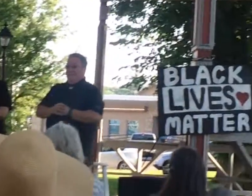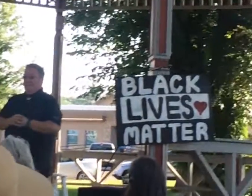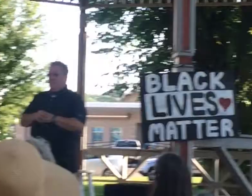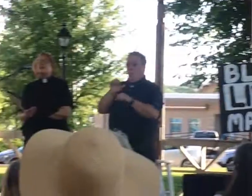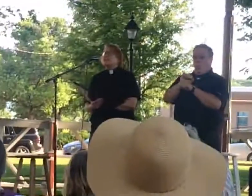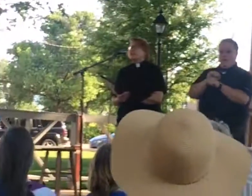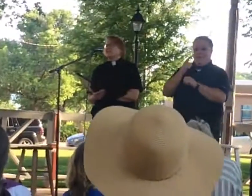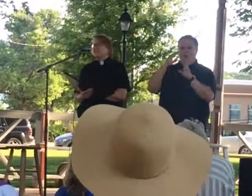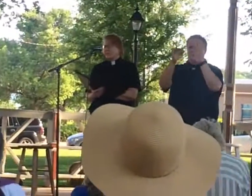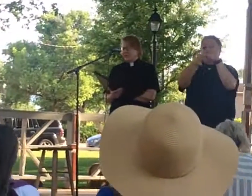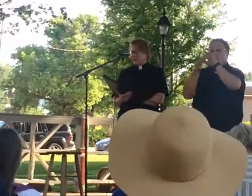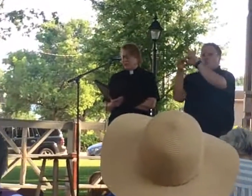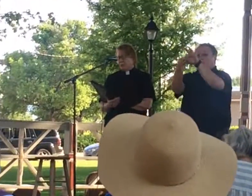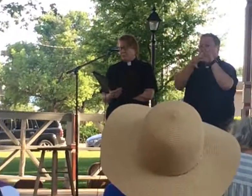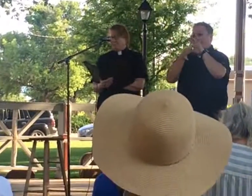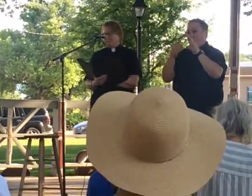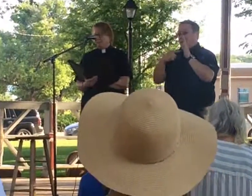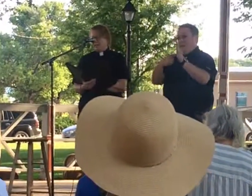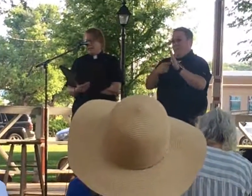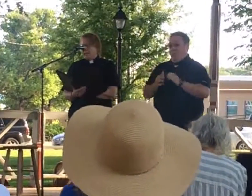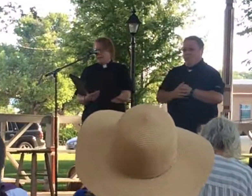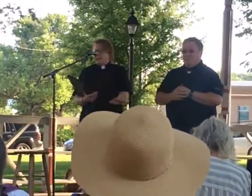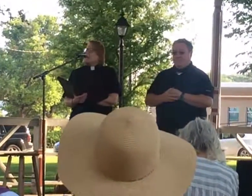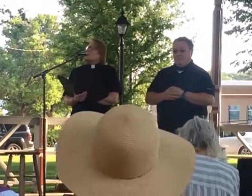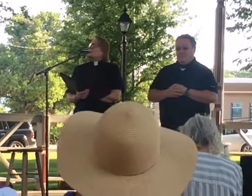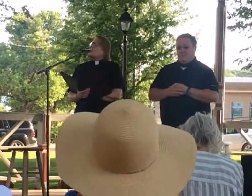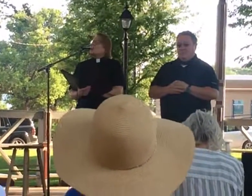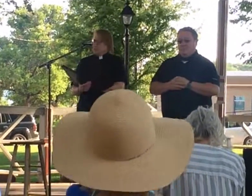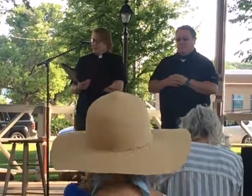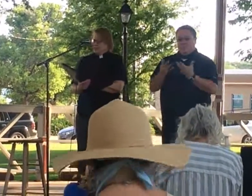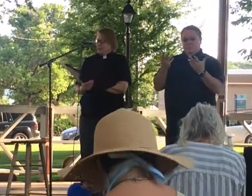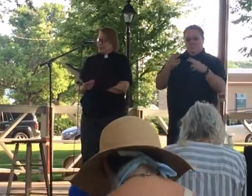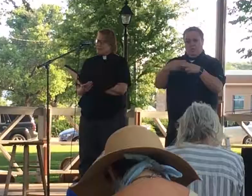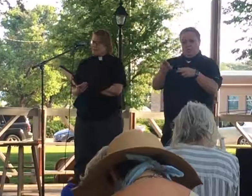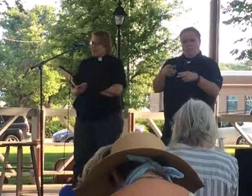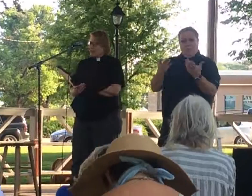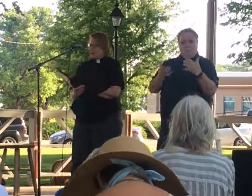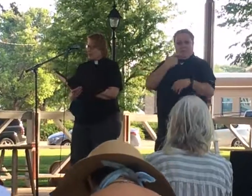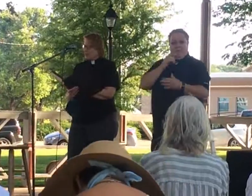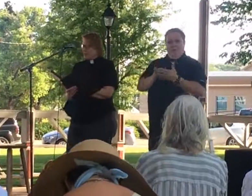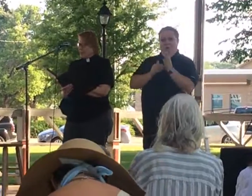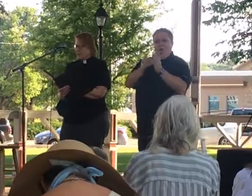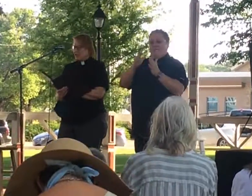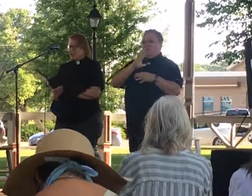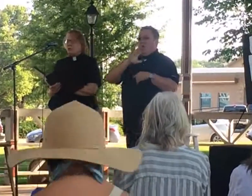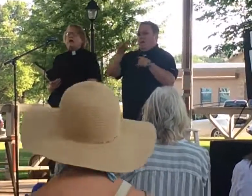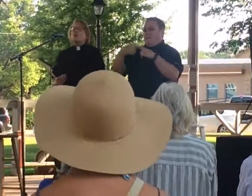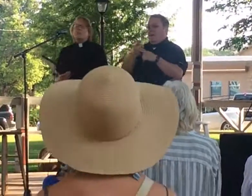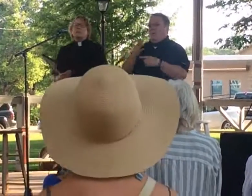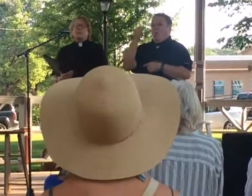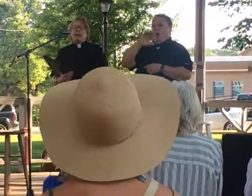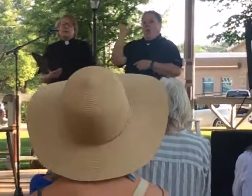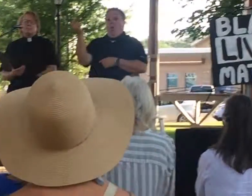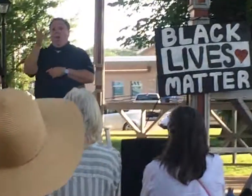and working for unity, for example. In short, you might say I often talk about why